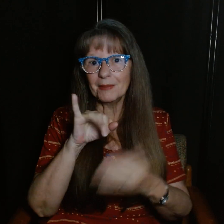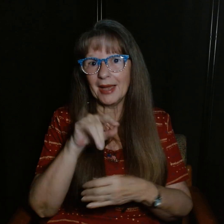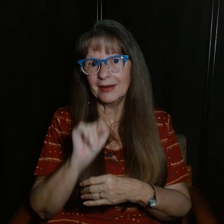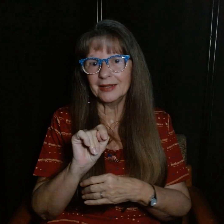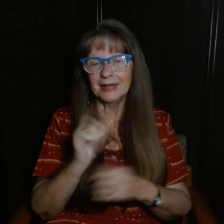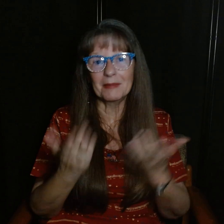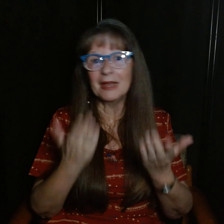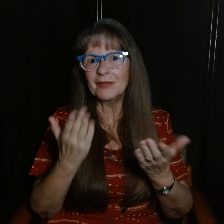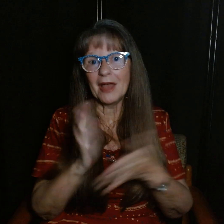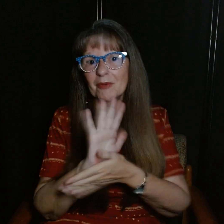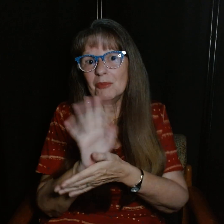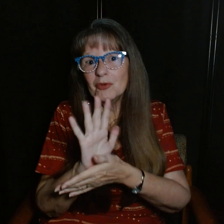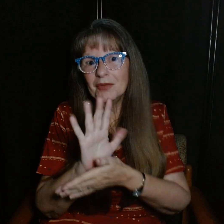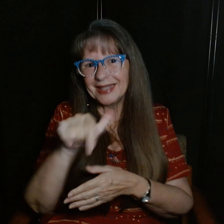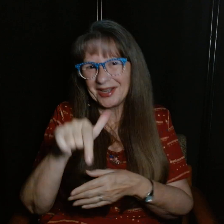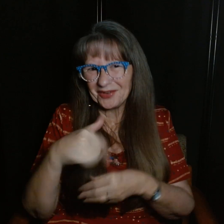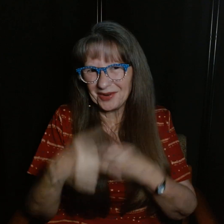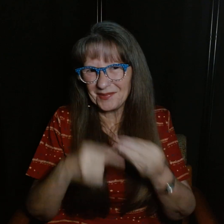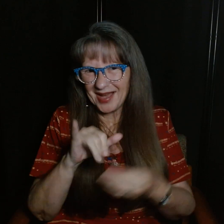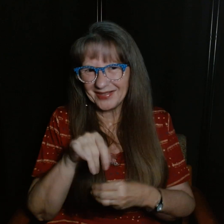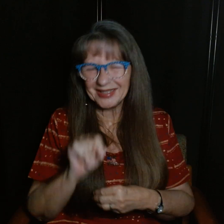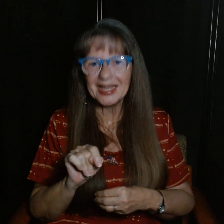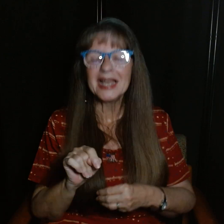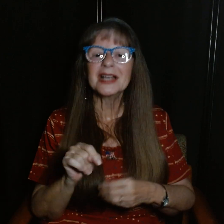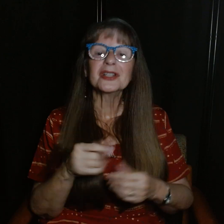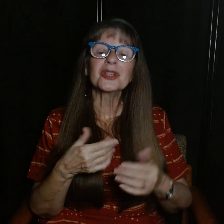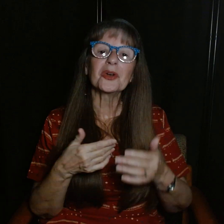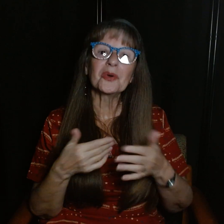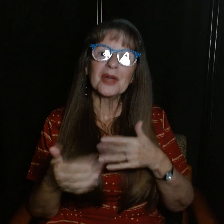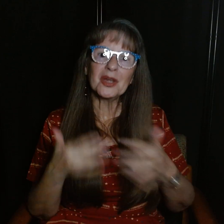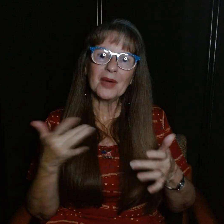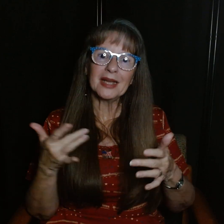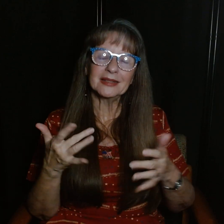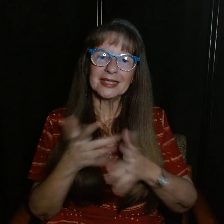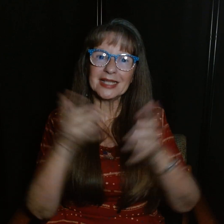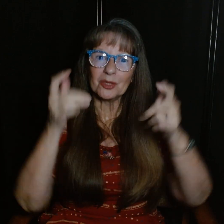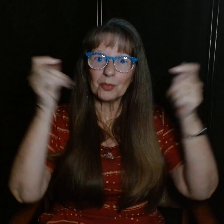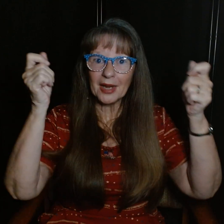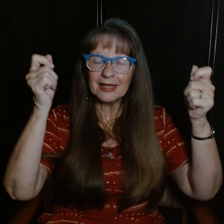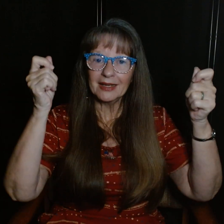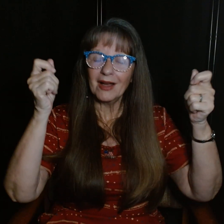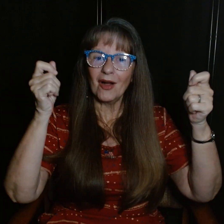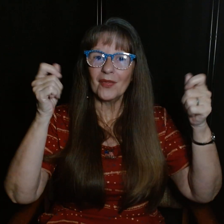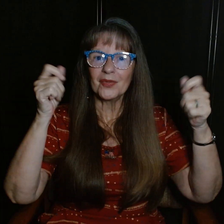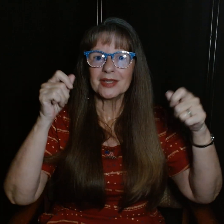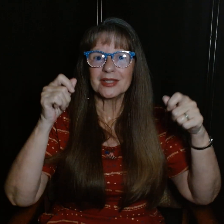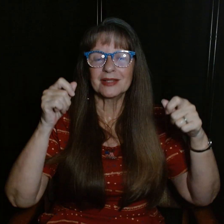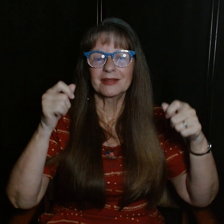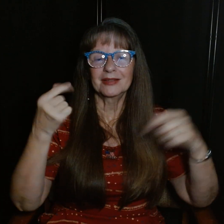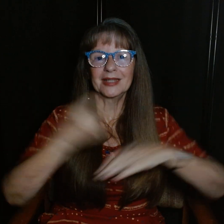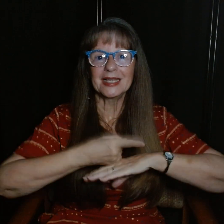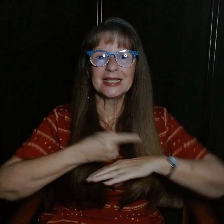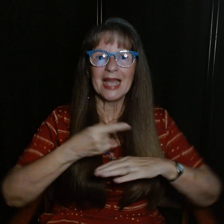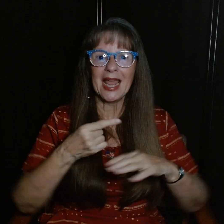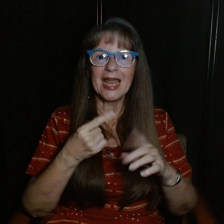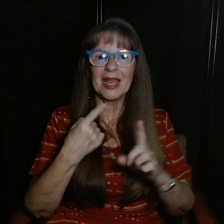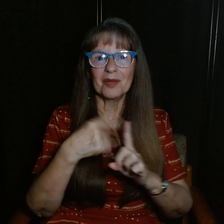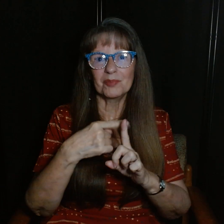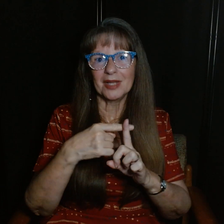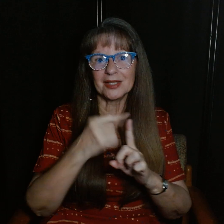about it. They may even have a movie later about it. So anyway, to celebrate on this day, and plus a